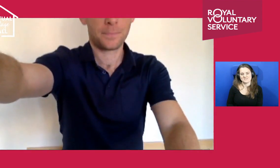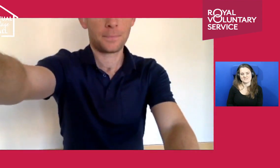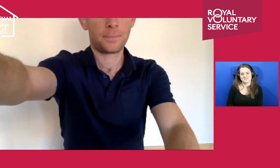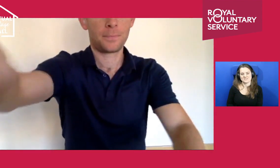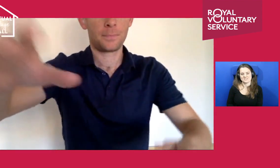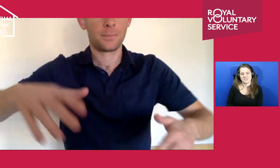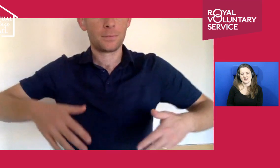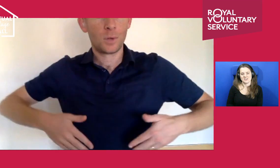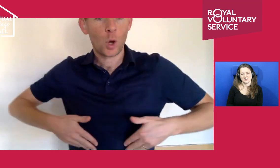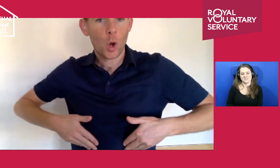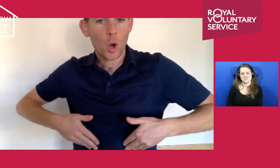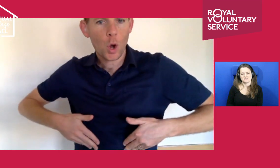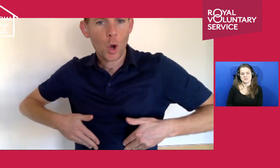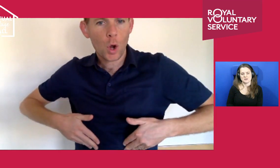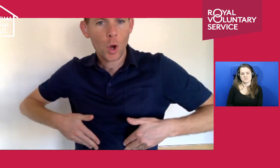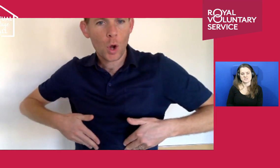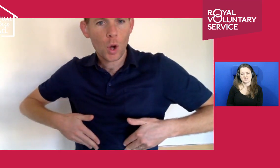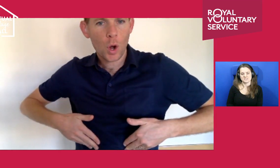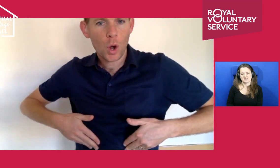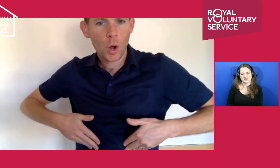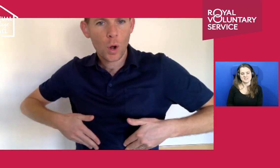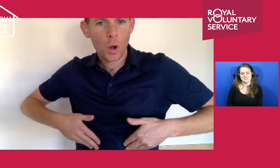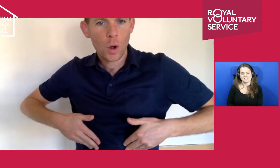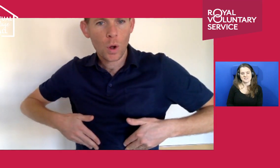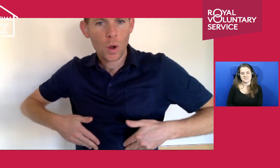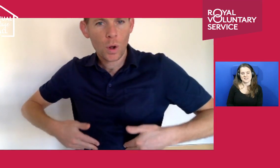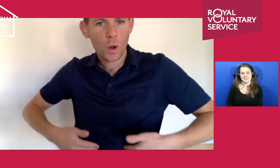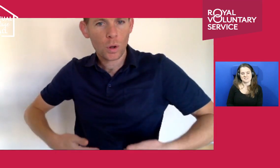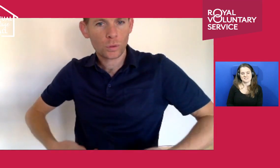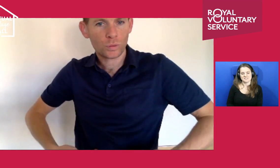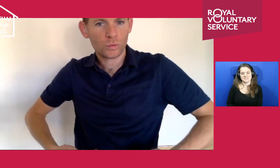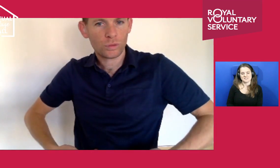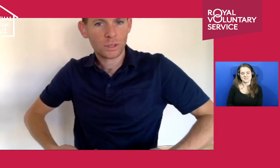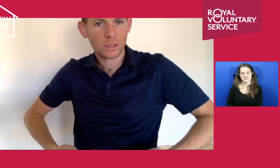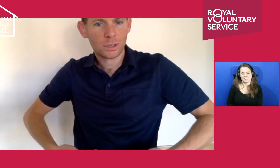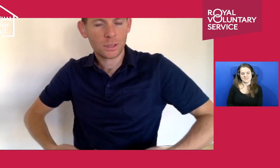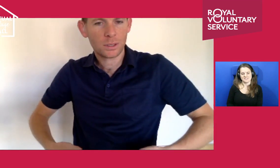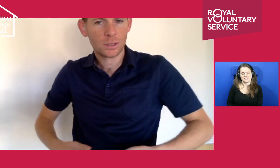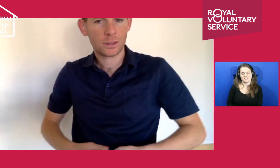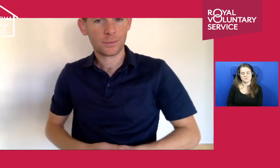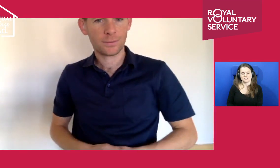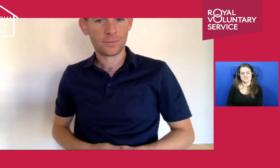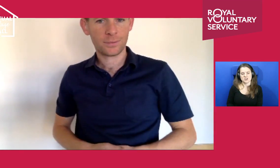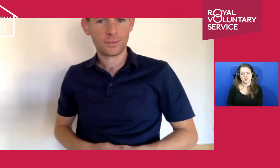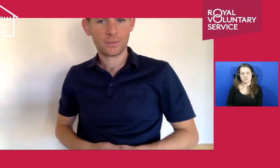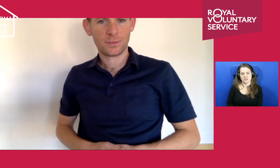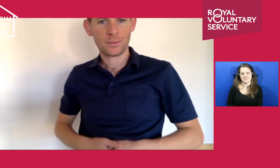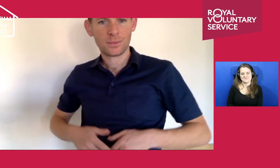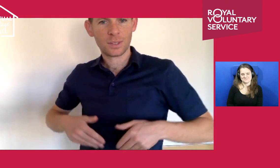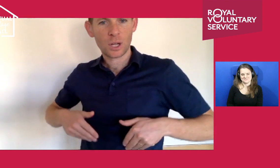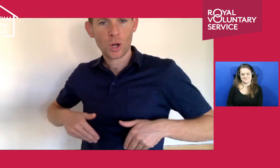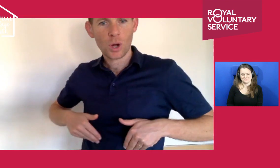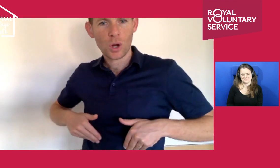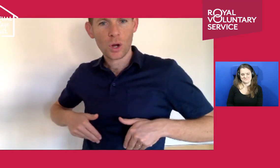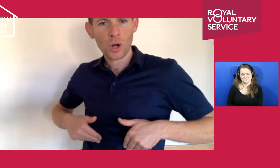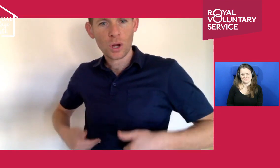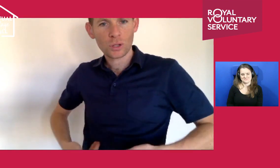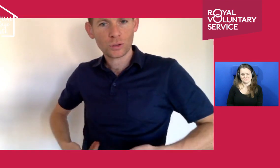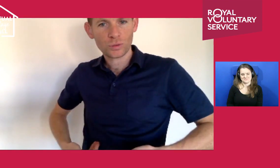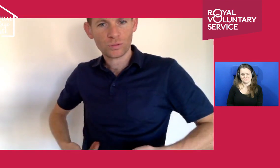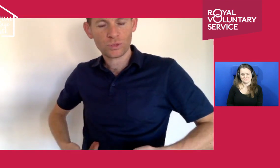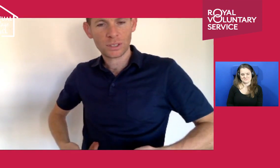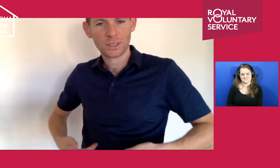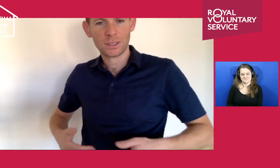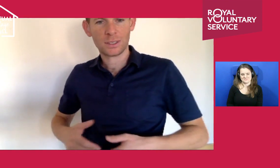Hungry. Now I'll adjust my camera so that you can see. It's like this, downwards, hungry.